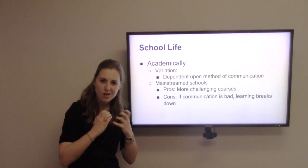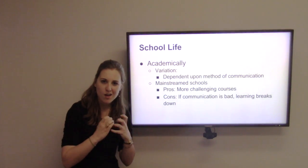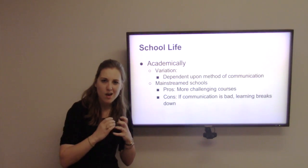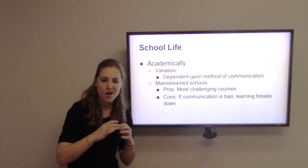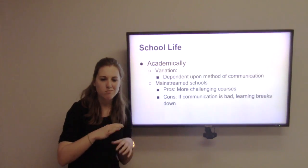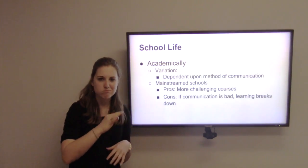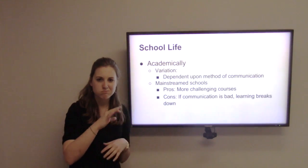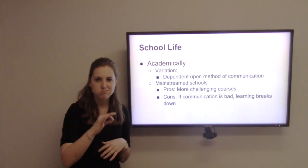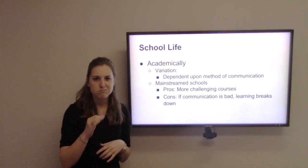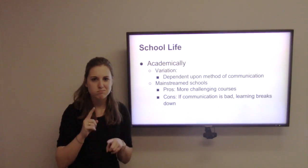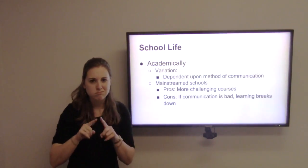from.